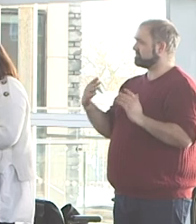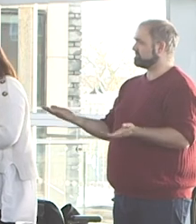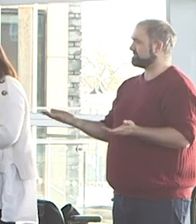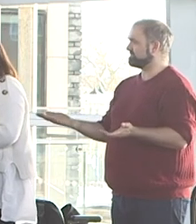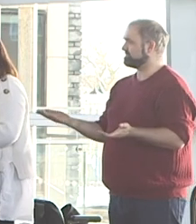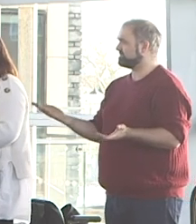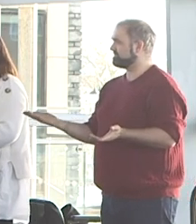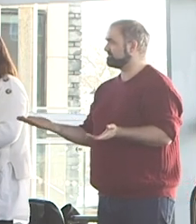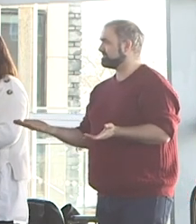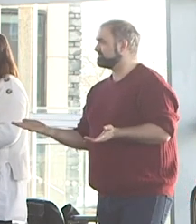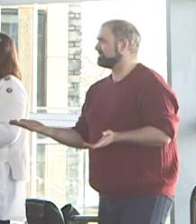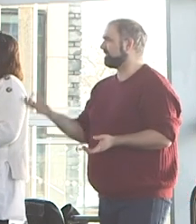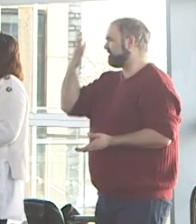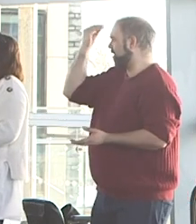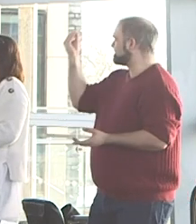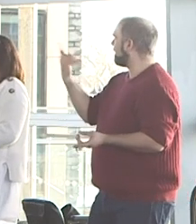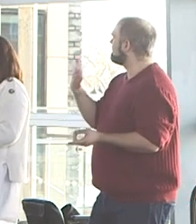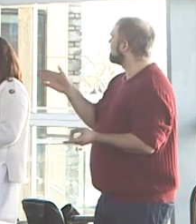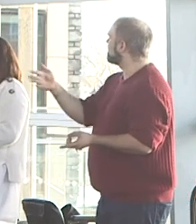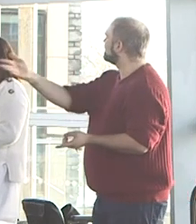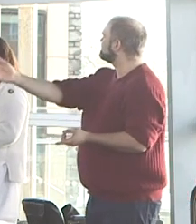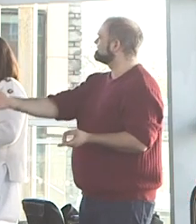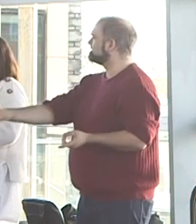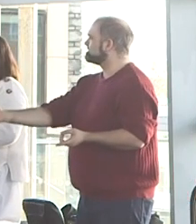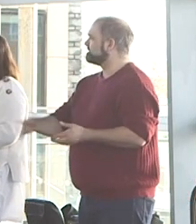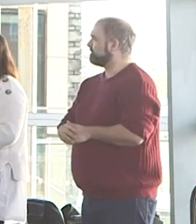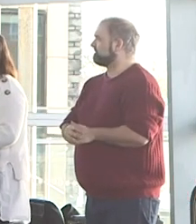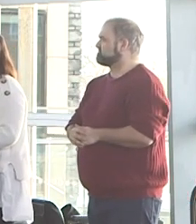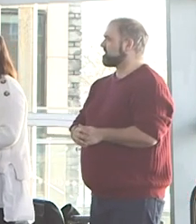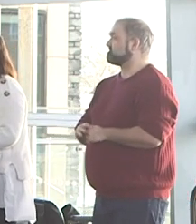Correct, yeah. Yes. Lost my train of thought. Sorry.